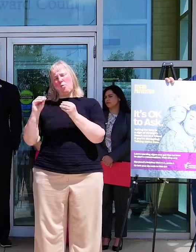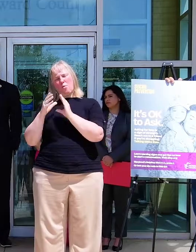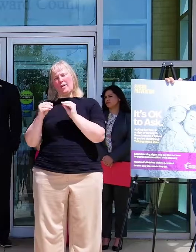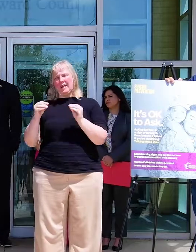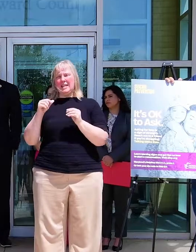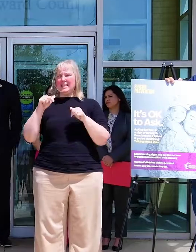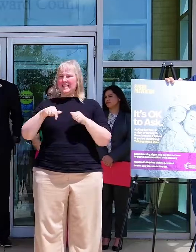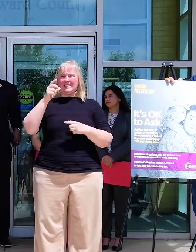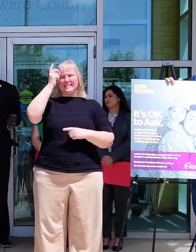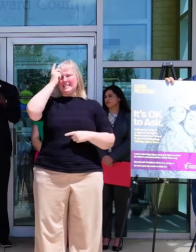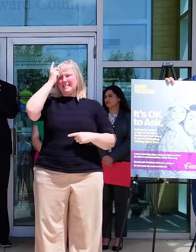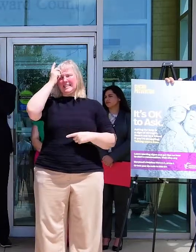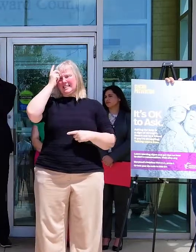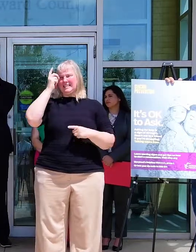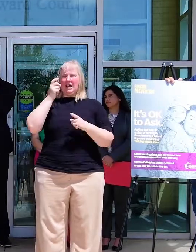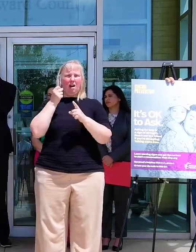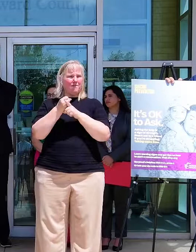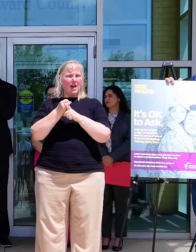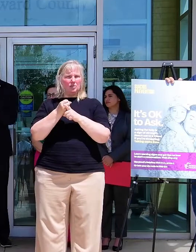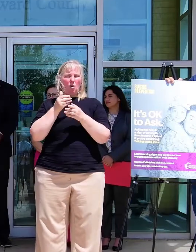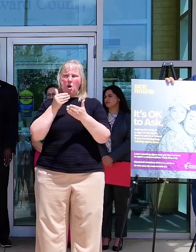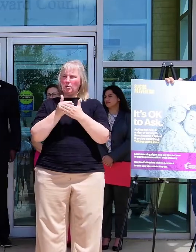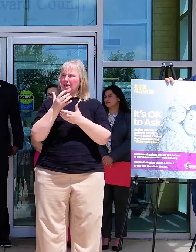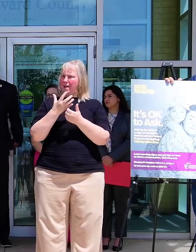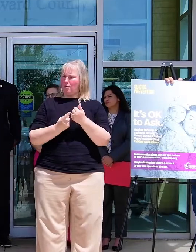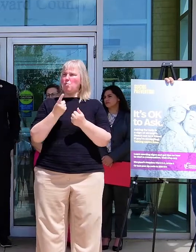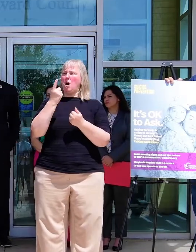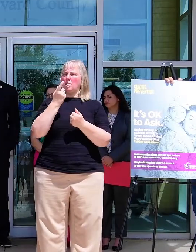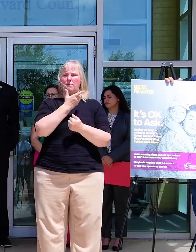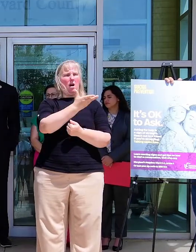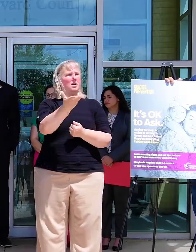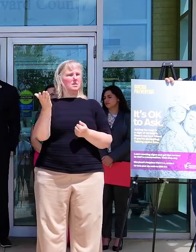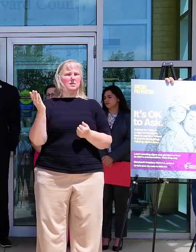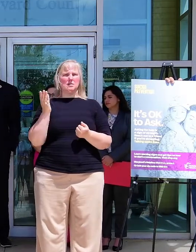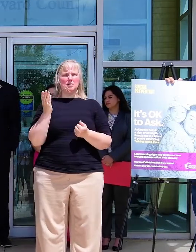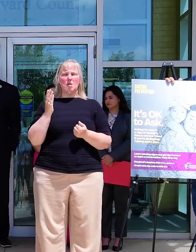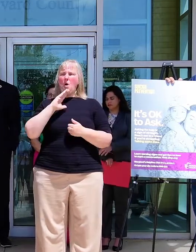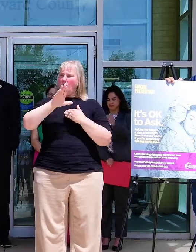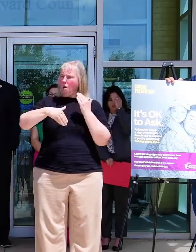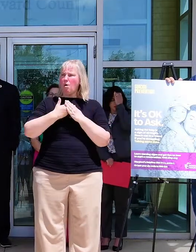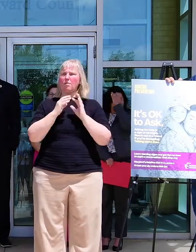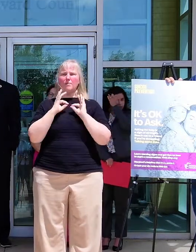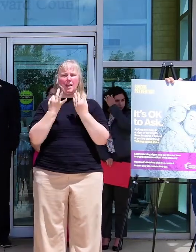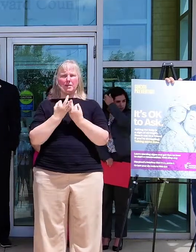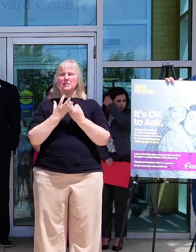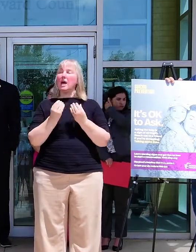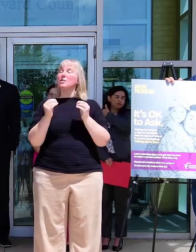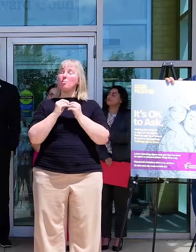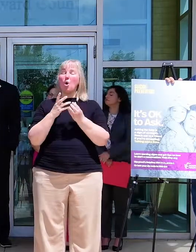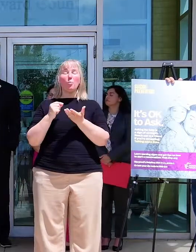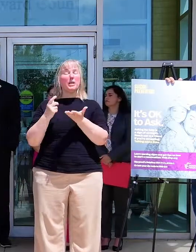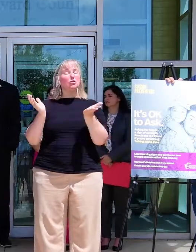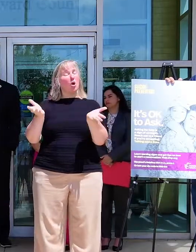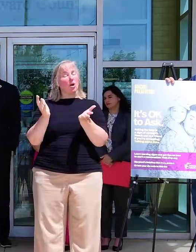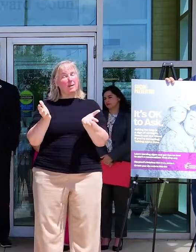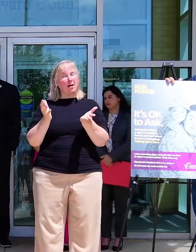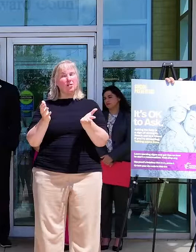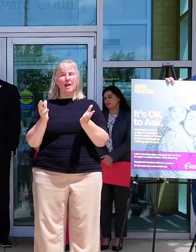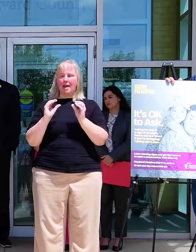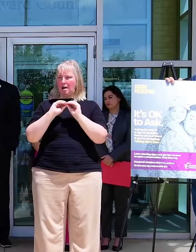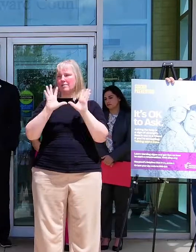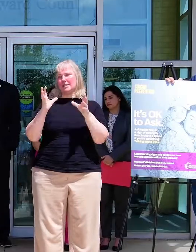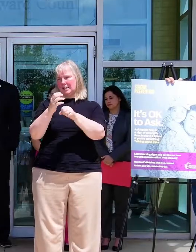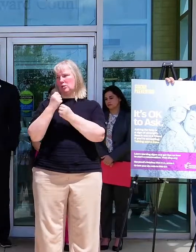this disease affects just about every one of us, all families. And the more we talk about it and obviously get